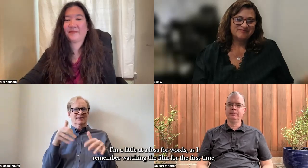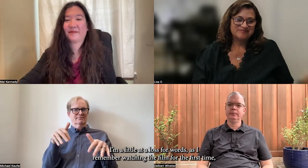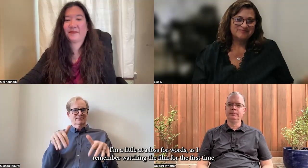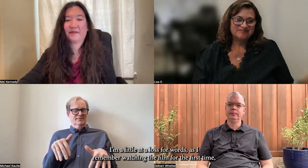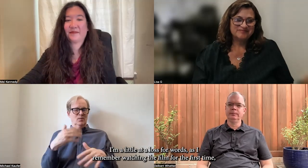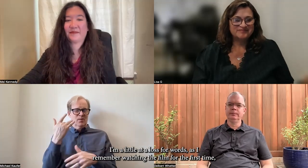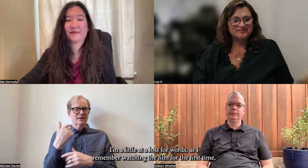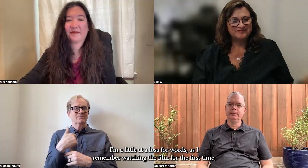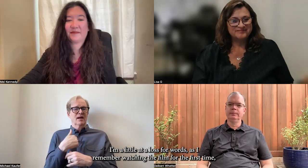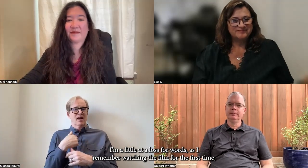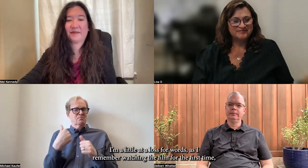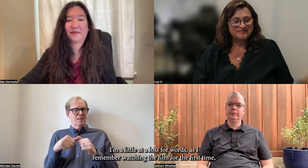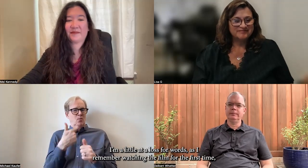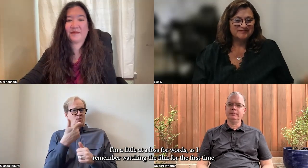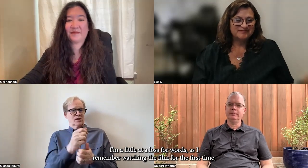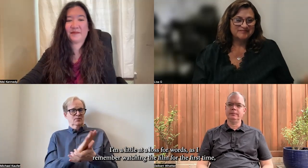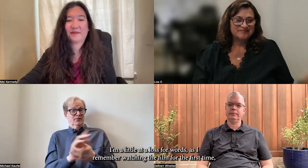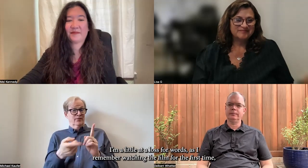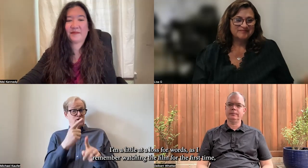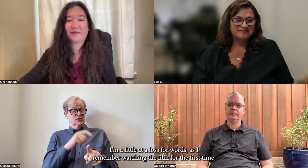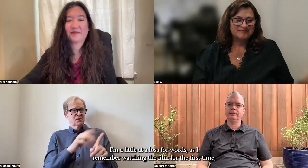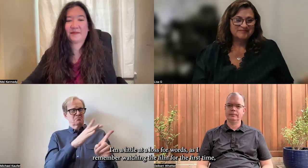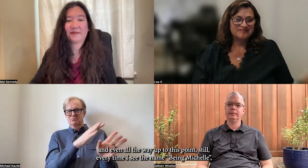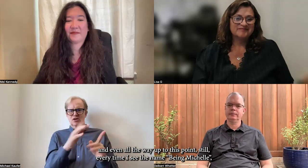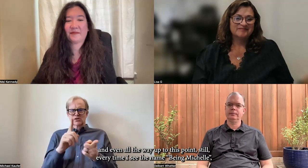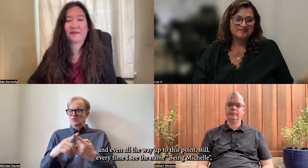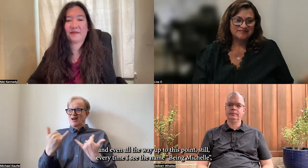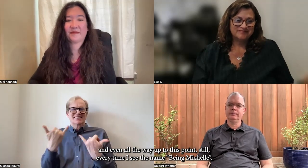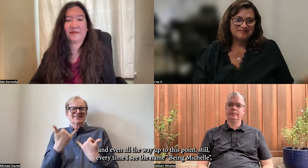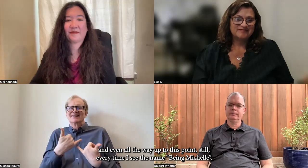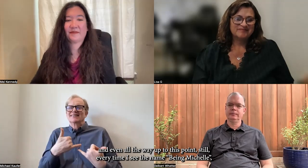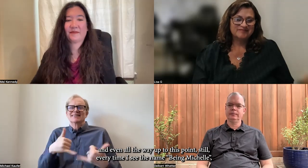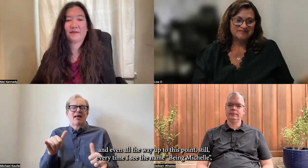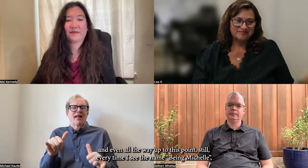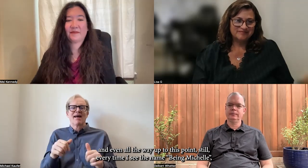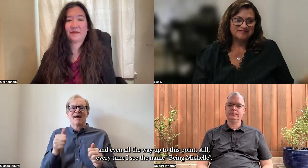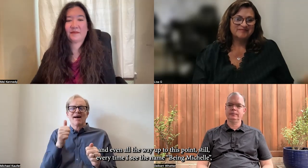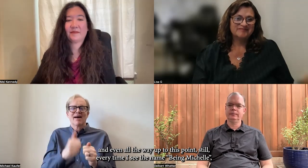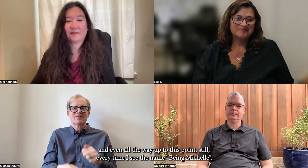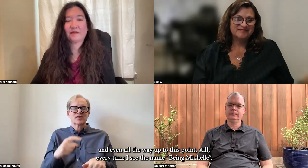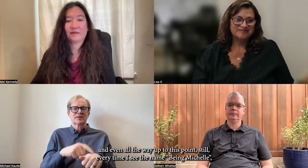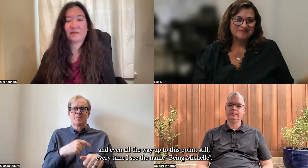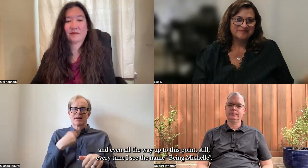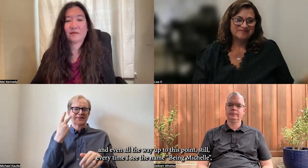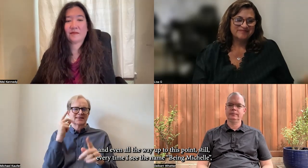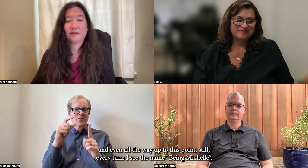I'm a little at a loss for words, as I remember watching the film for the first time, and even all the way up to this point, still every time I see the